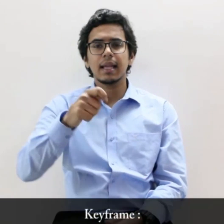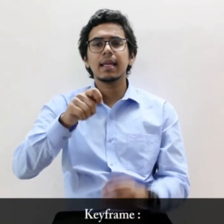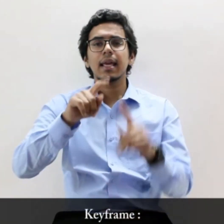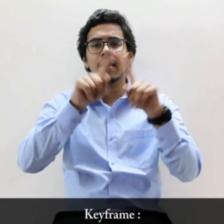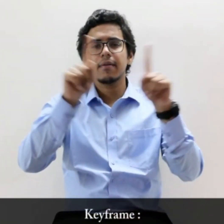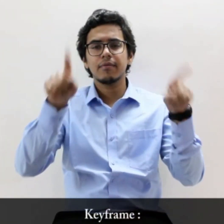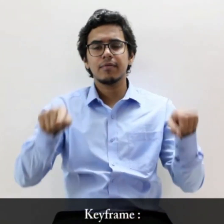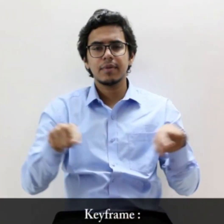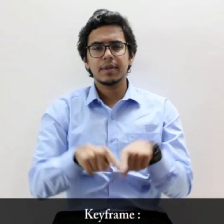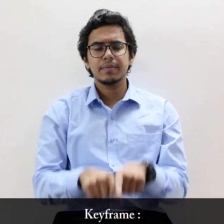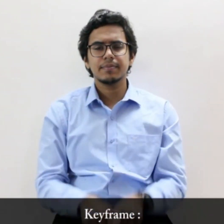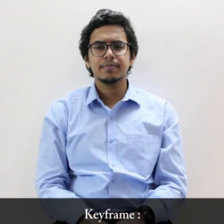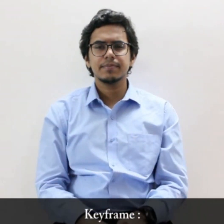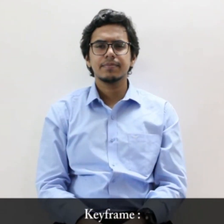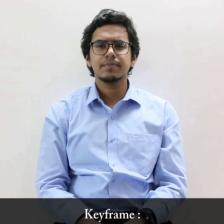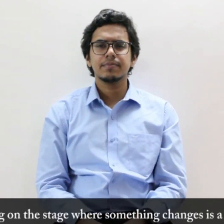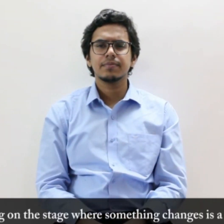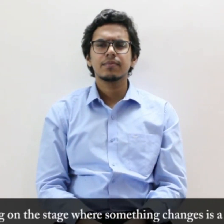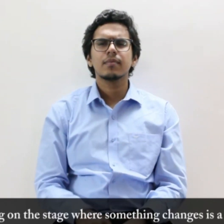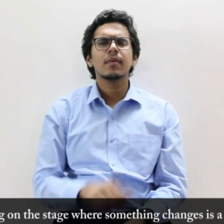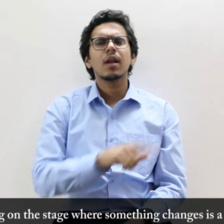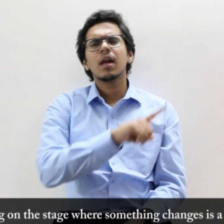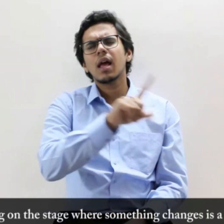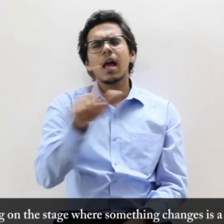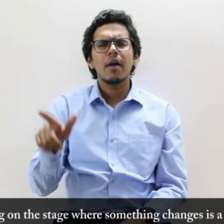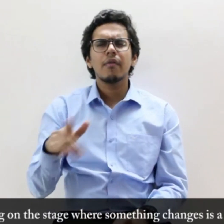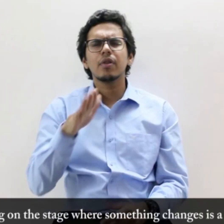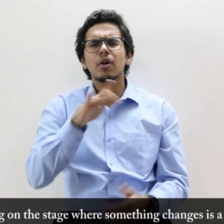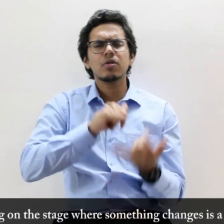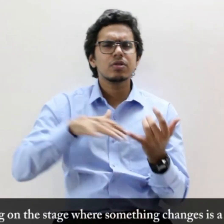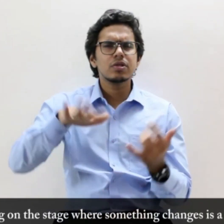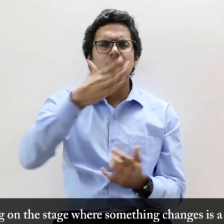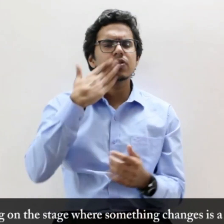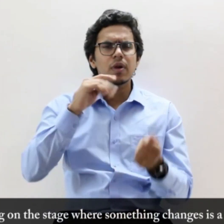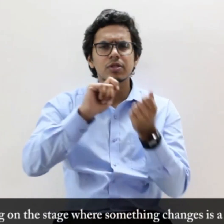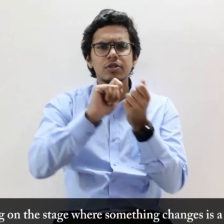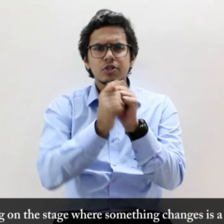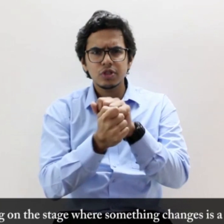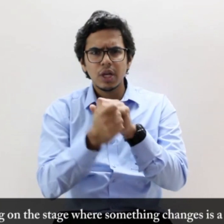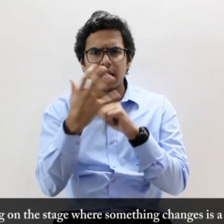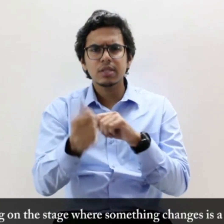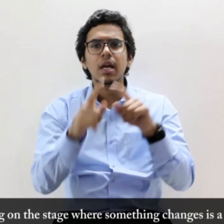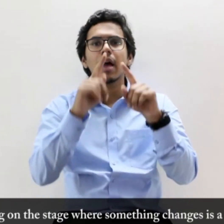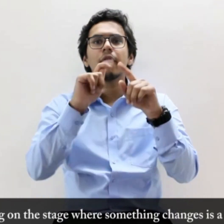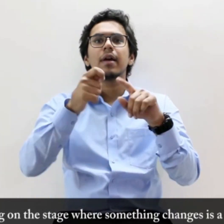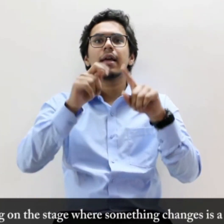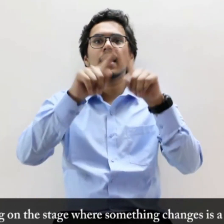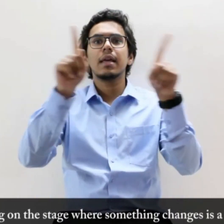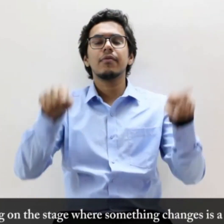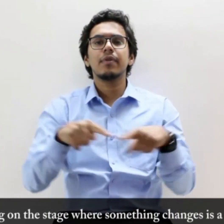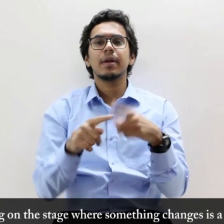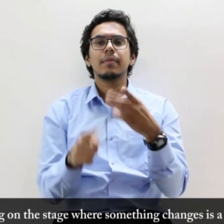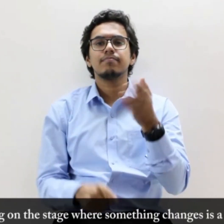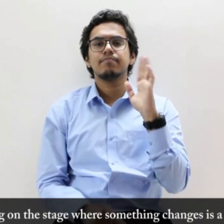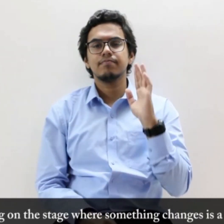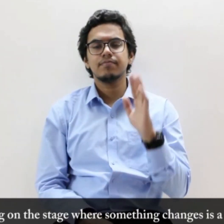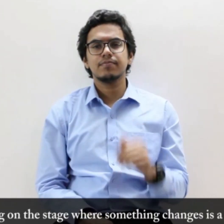Keyframe. Everything on the stage where something changes is a keyframe.